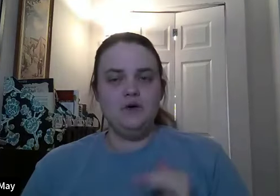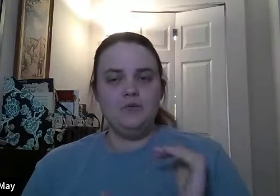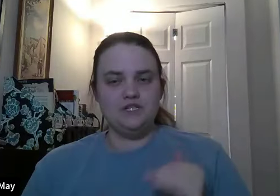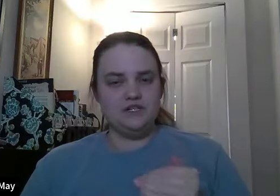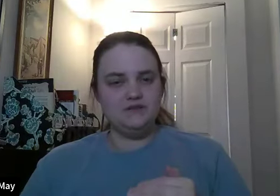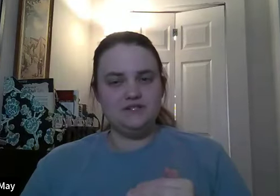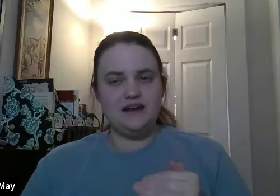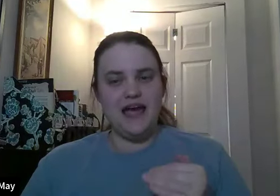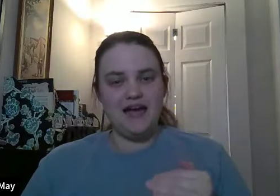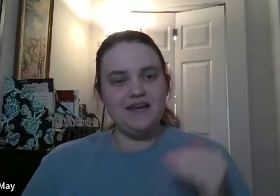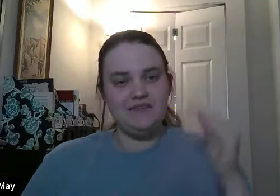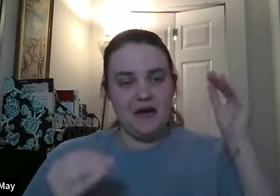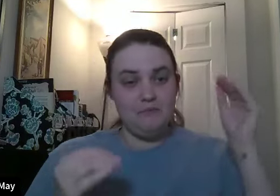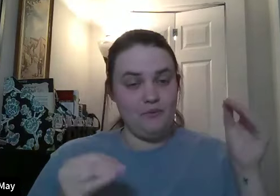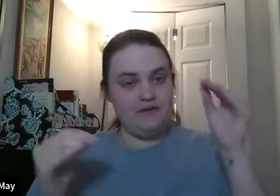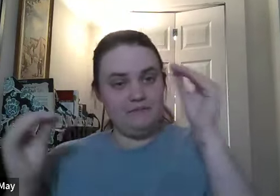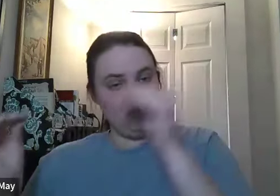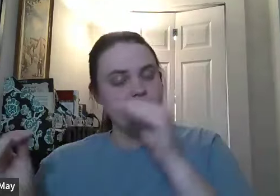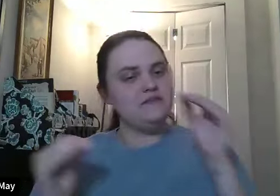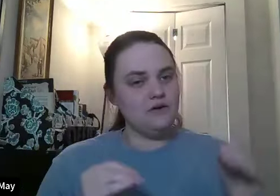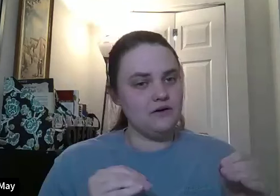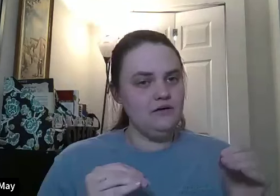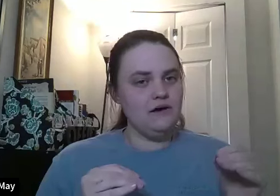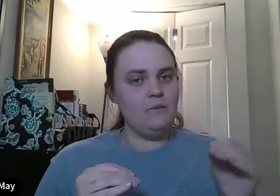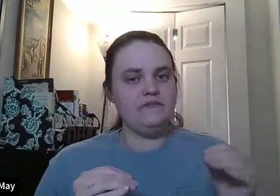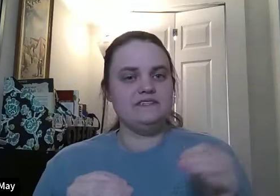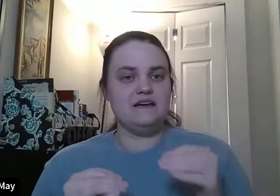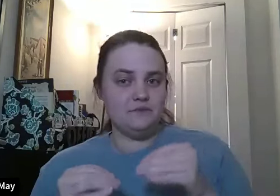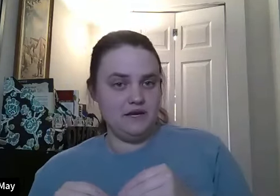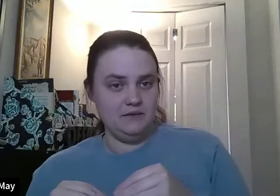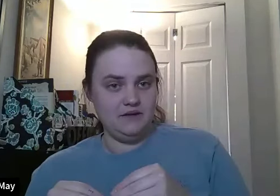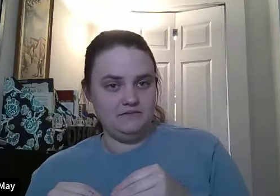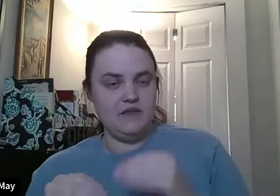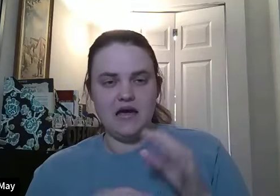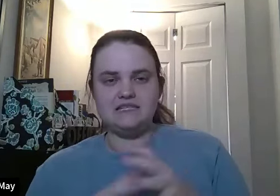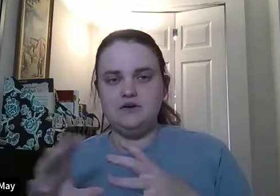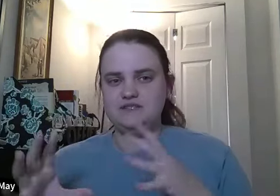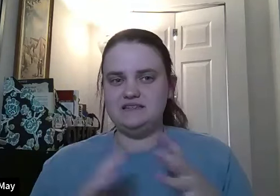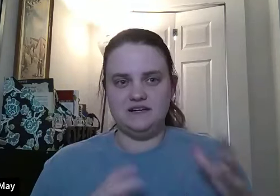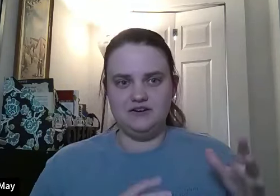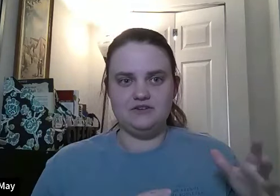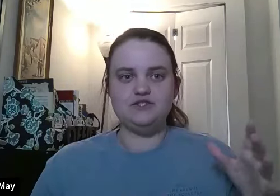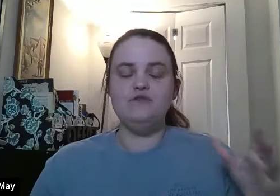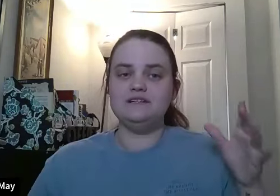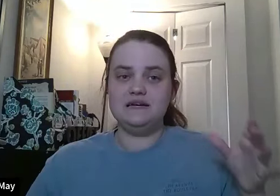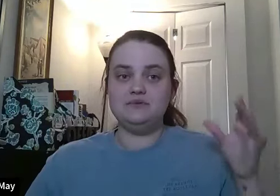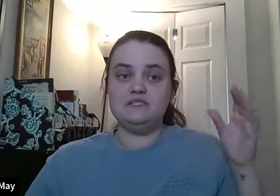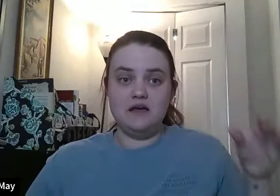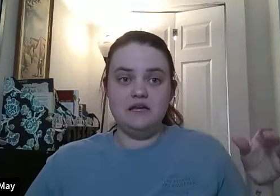So what you're going to do is you're going to add that boy and the girl with the sign for baby. And that's how you say son and daughter. So for example, son is